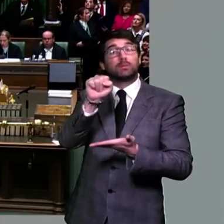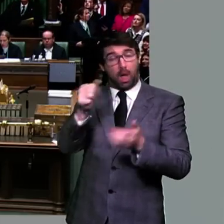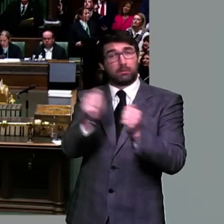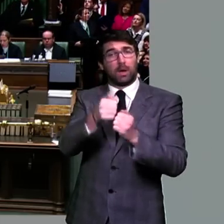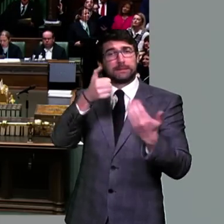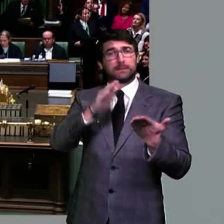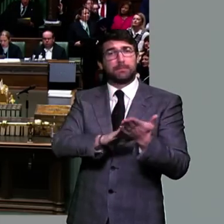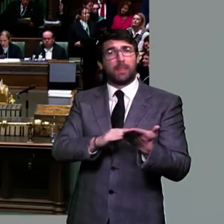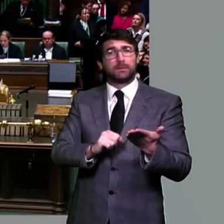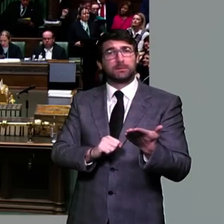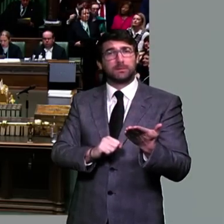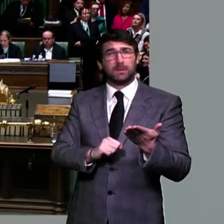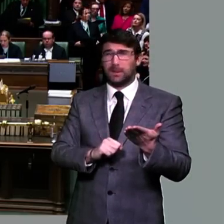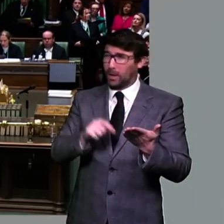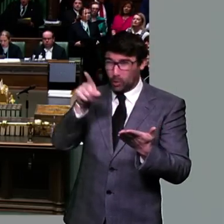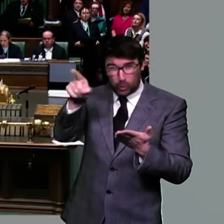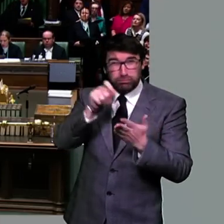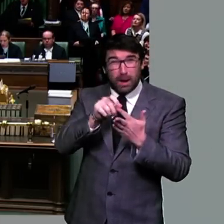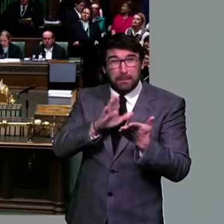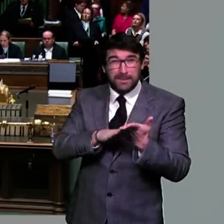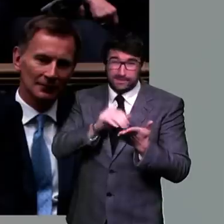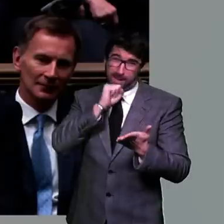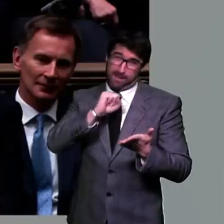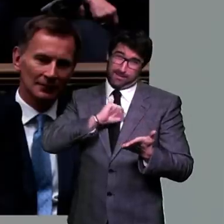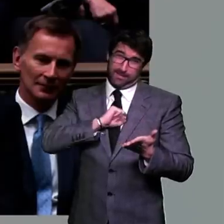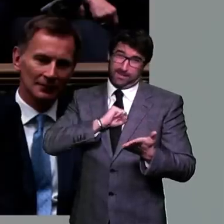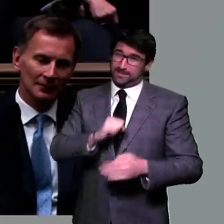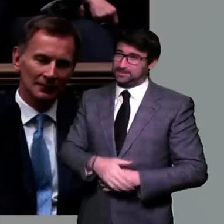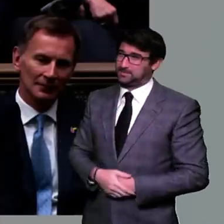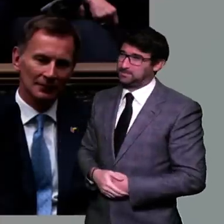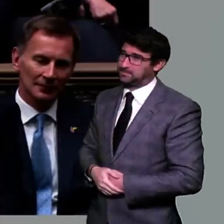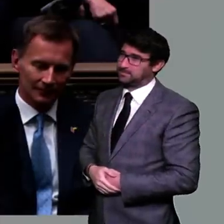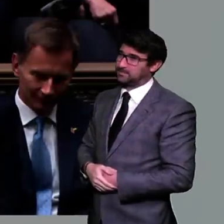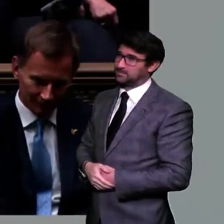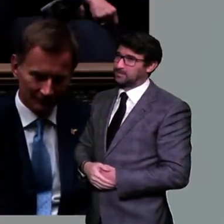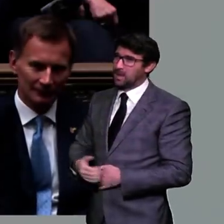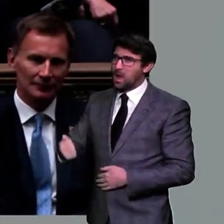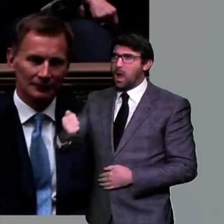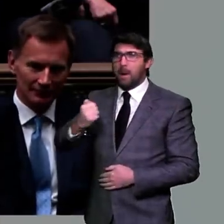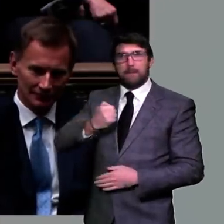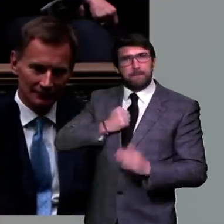Well, Mr. Speaker, our policy is to protect the most vulnerable for 2 years.